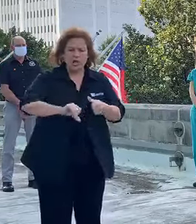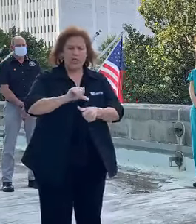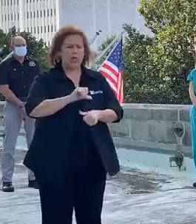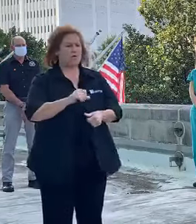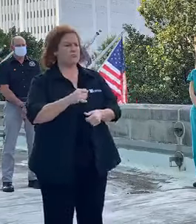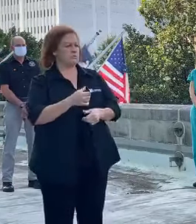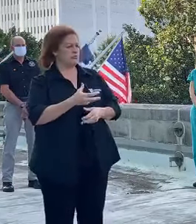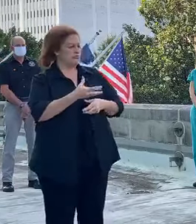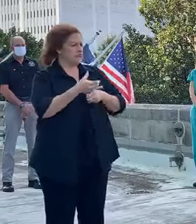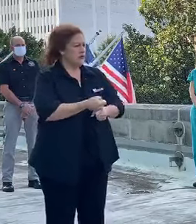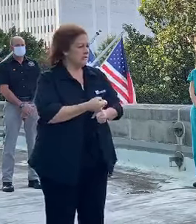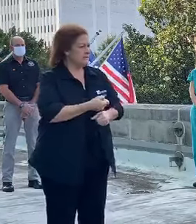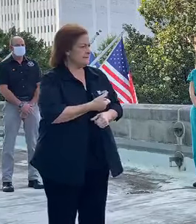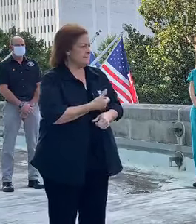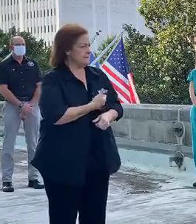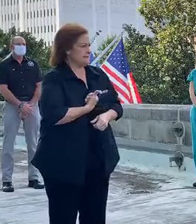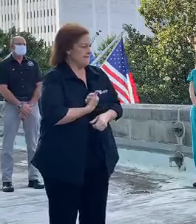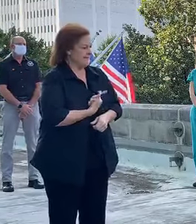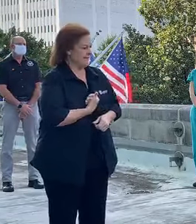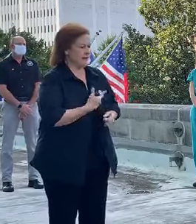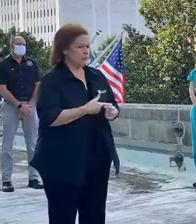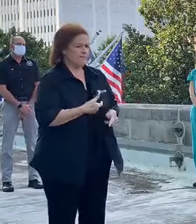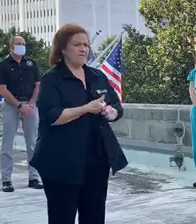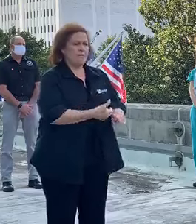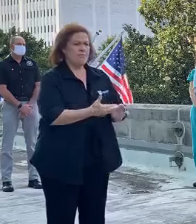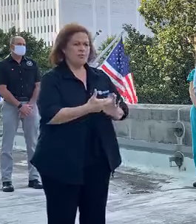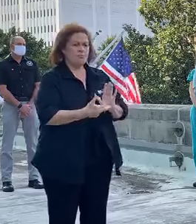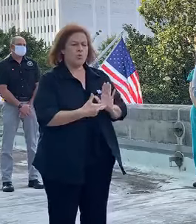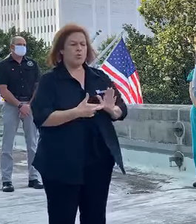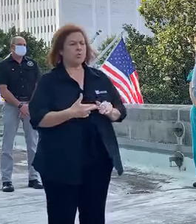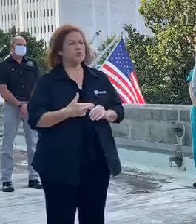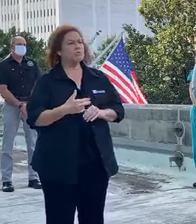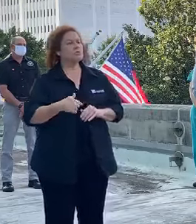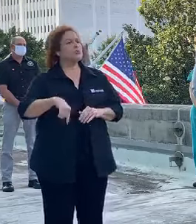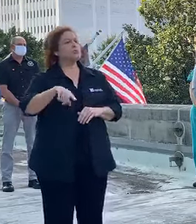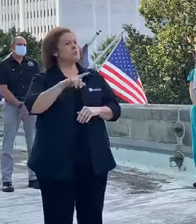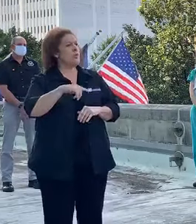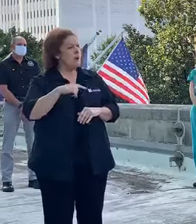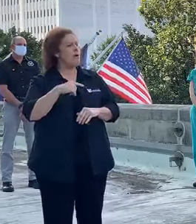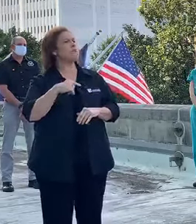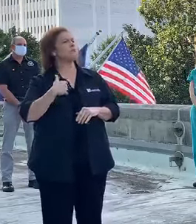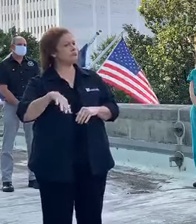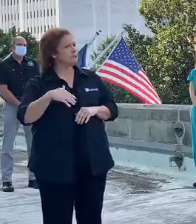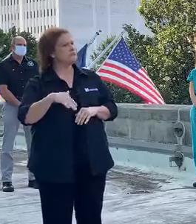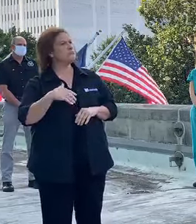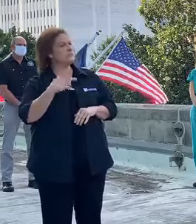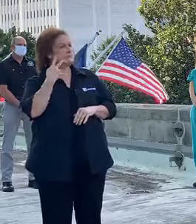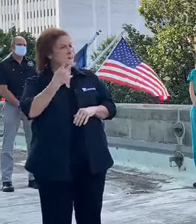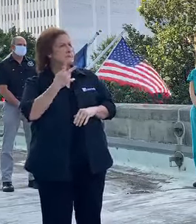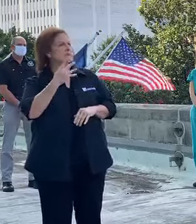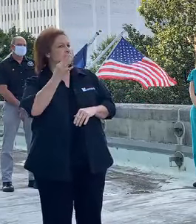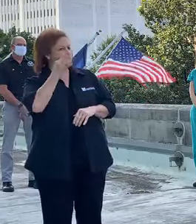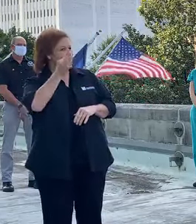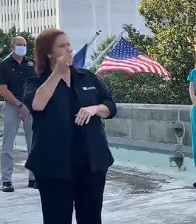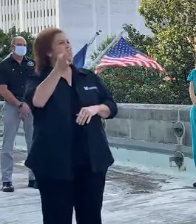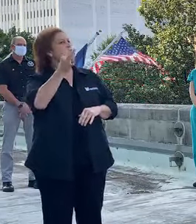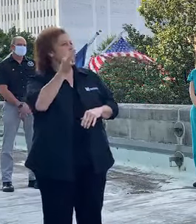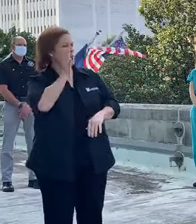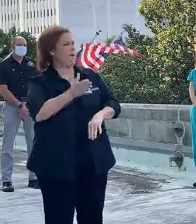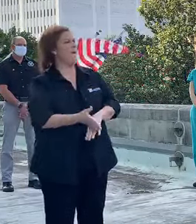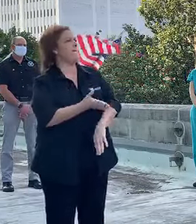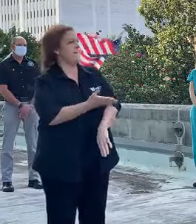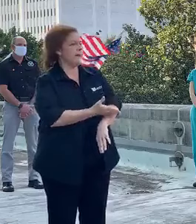trusting ourselves to trust that we have a future beyond COVID-19, and we really